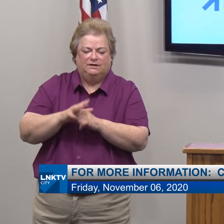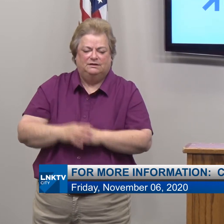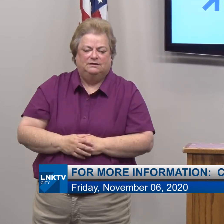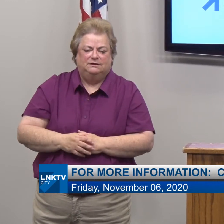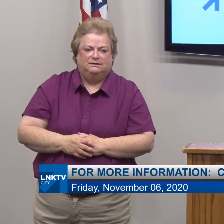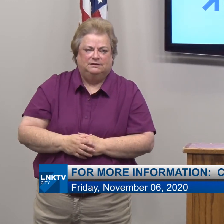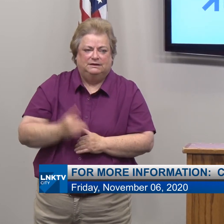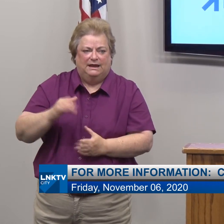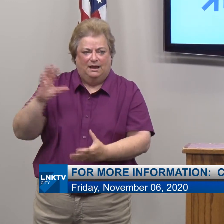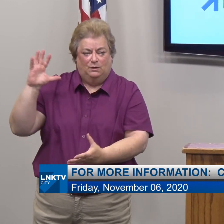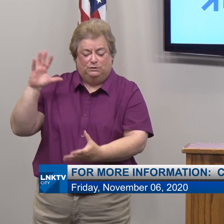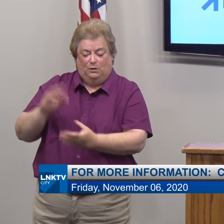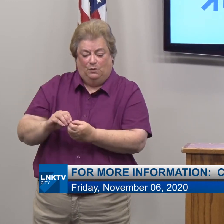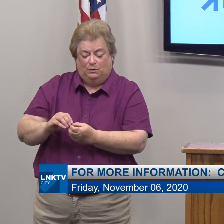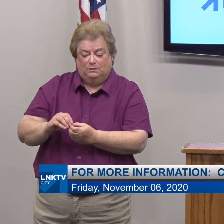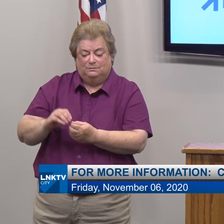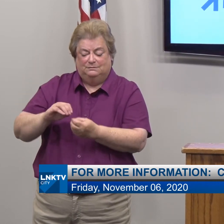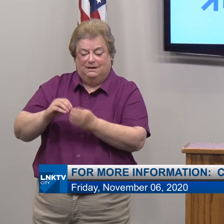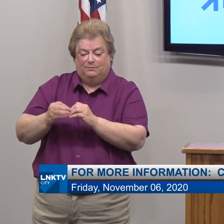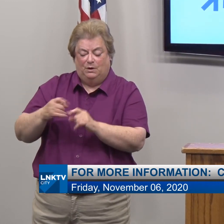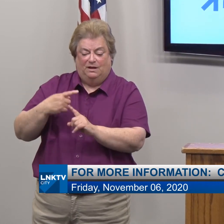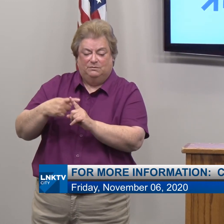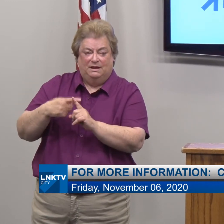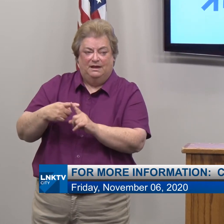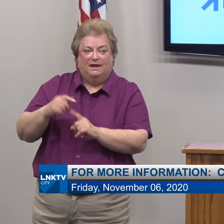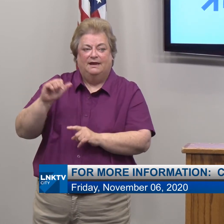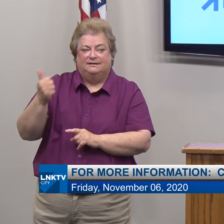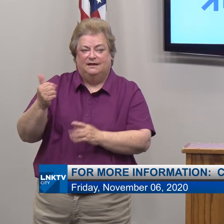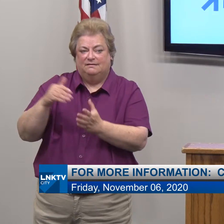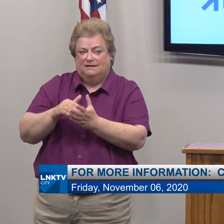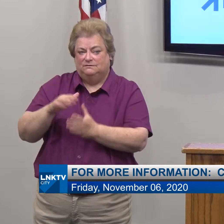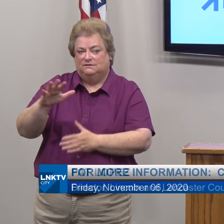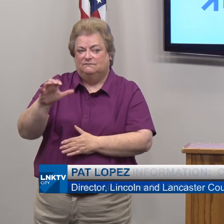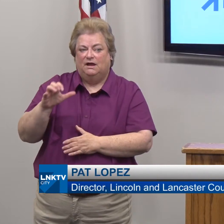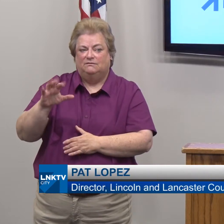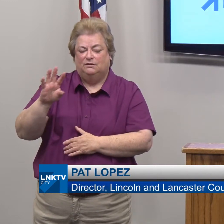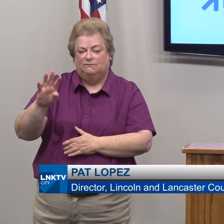The total number of lab confirmed cases now stands at